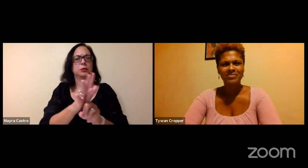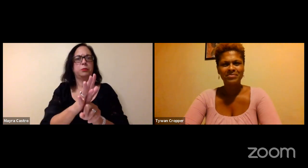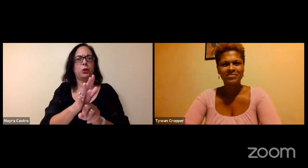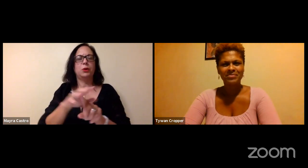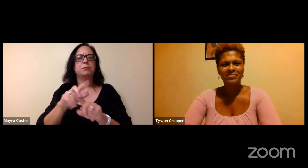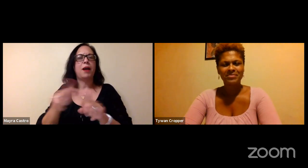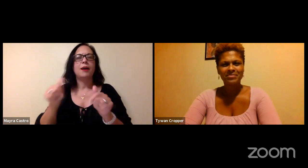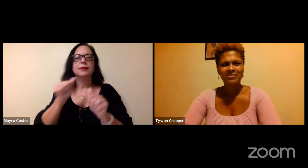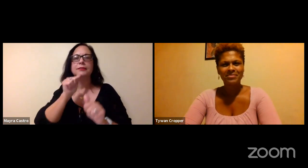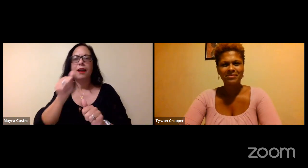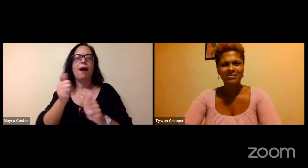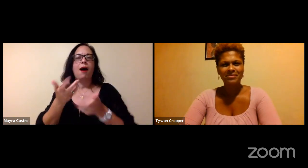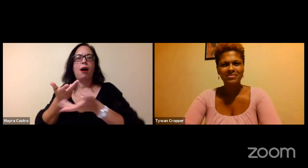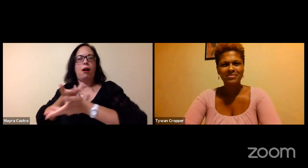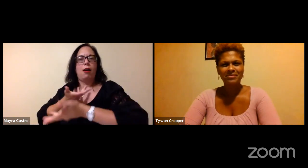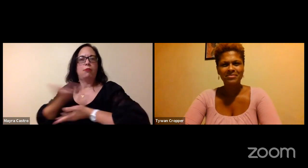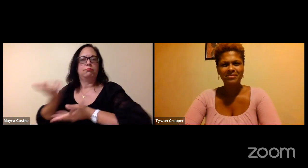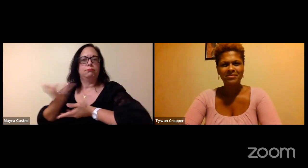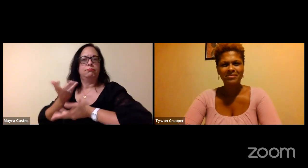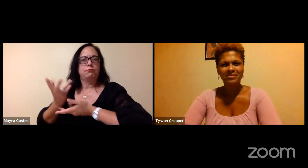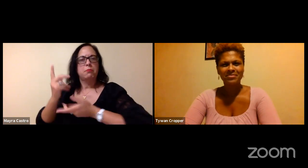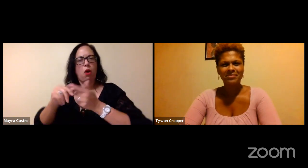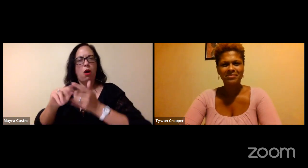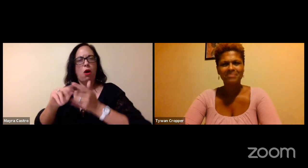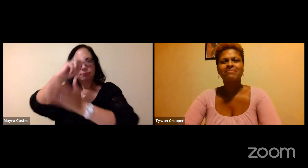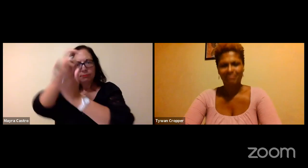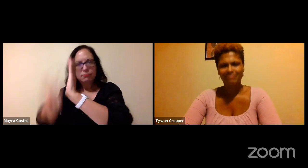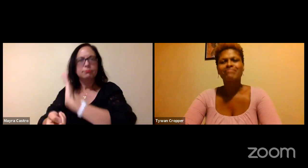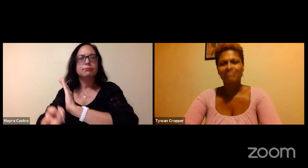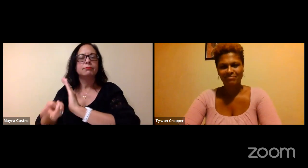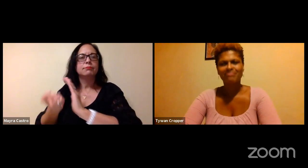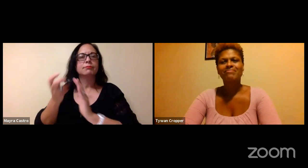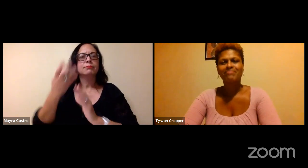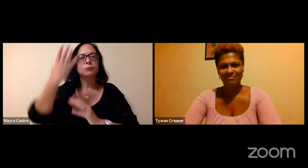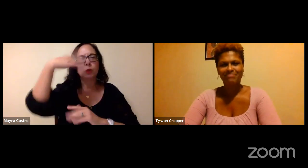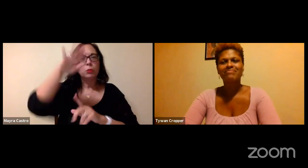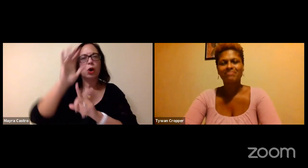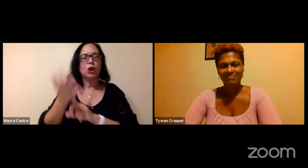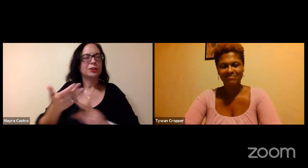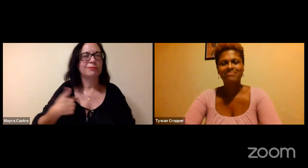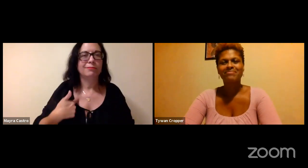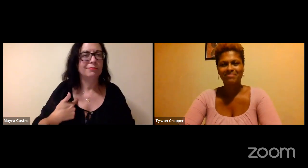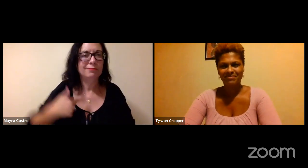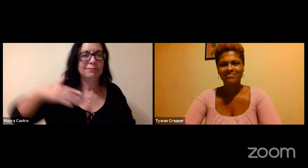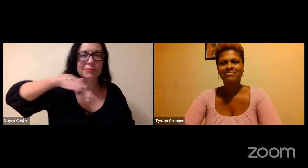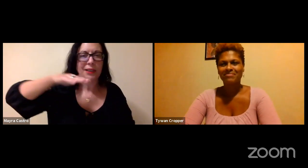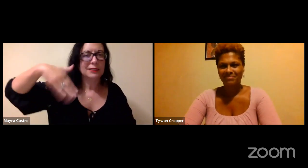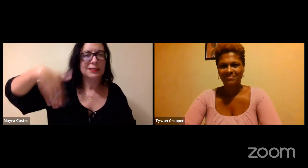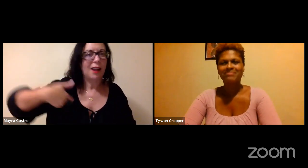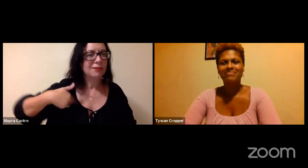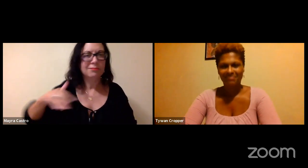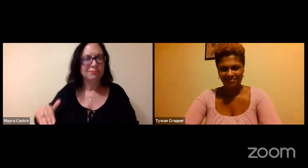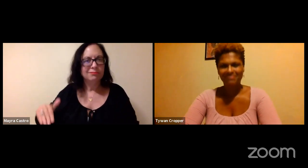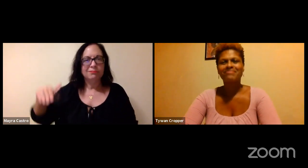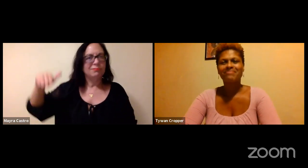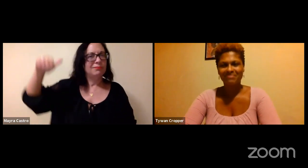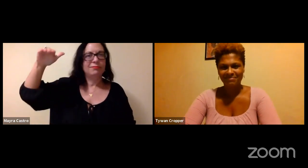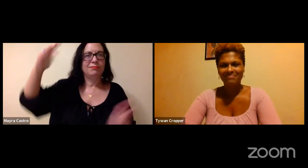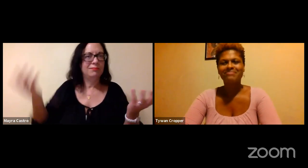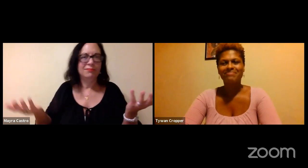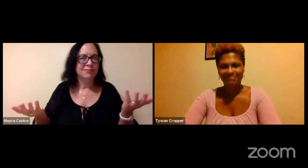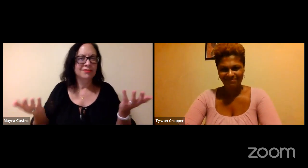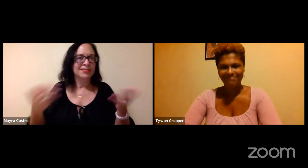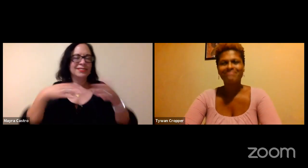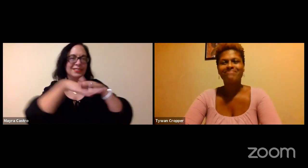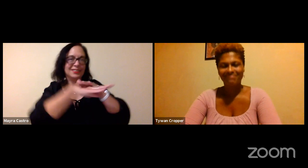things growing up, even though my family was great about exposing me to many different cultural items.